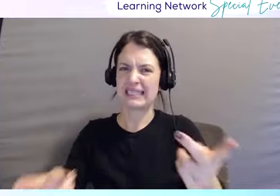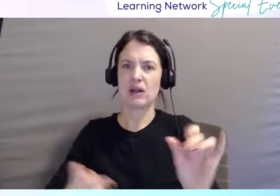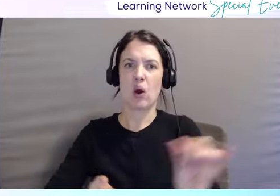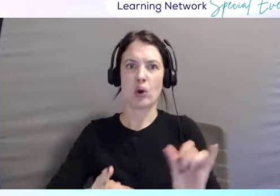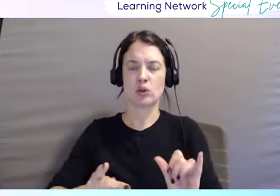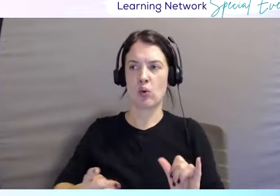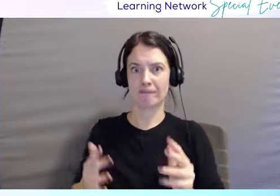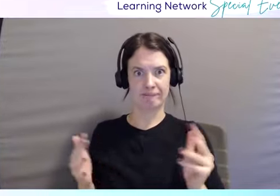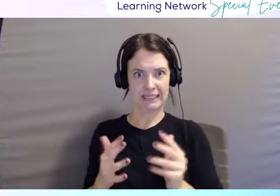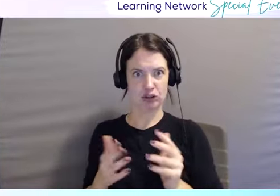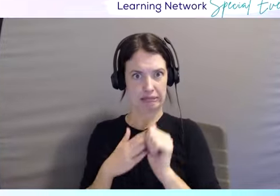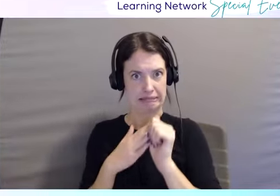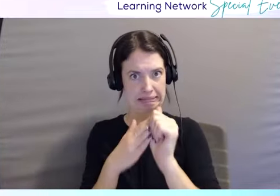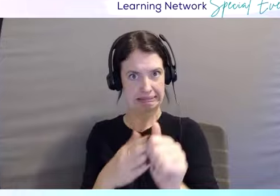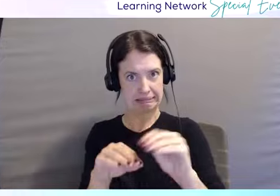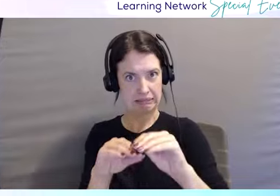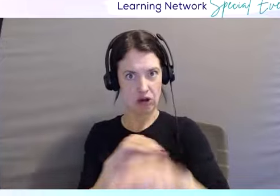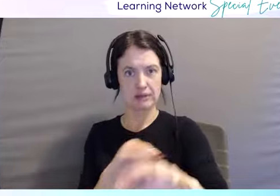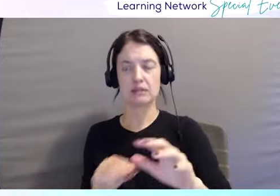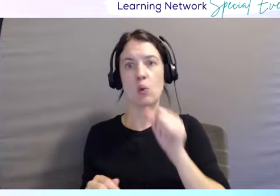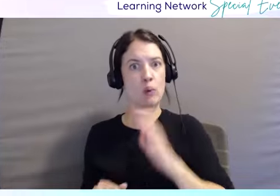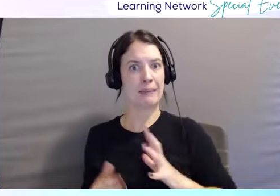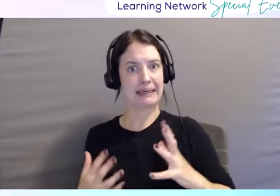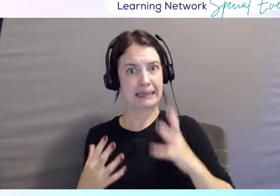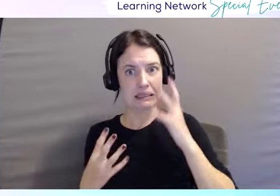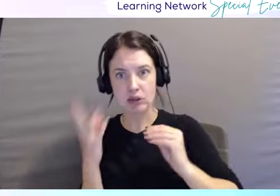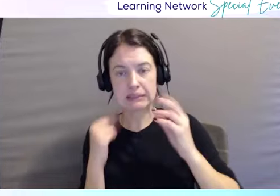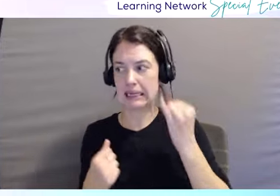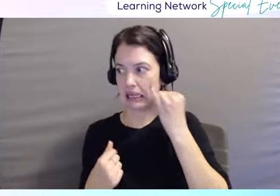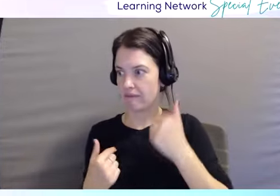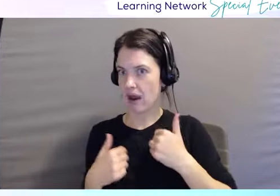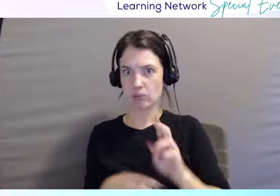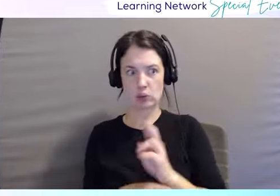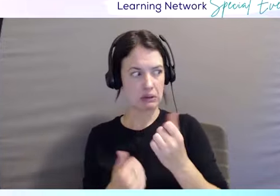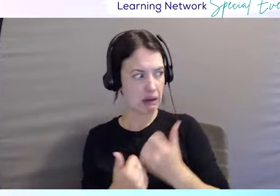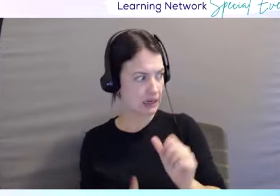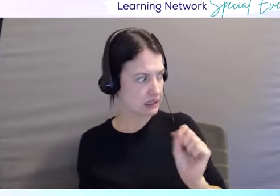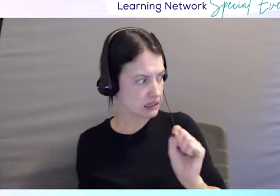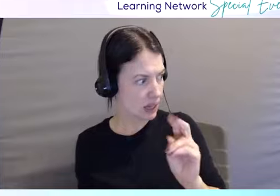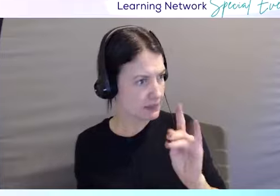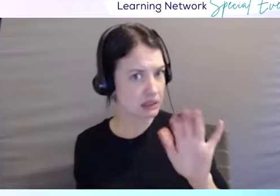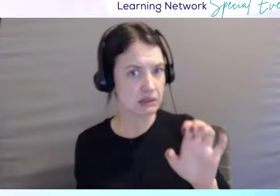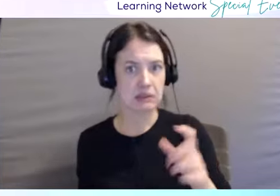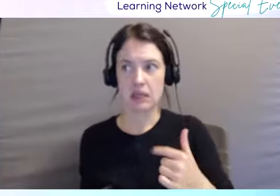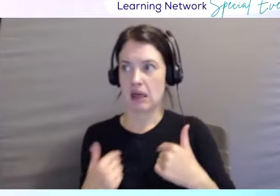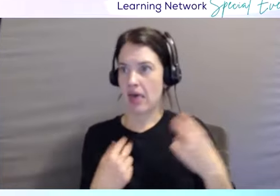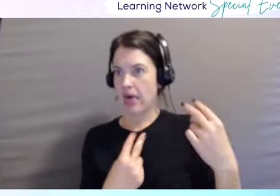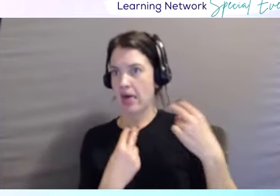women experience if they are using any kind of substances and are also mothering or